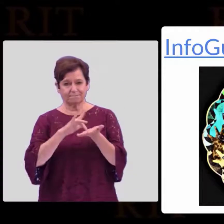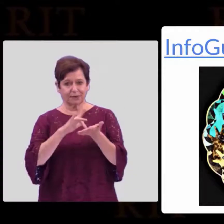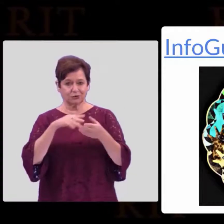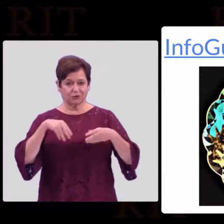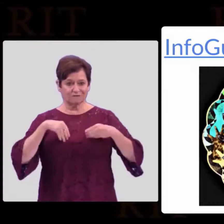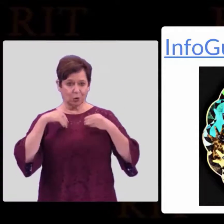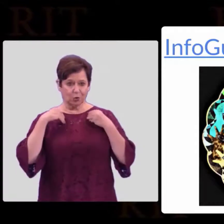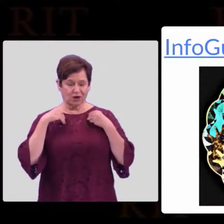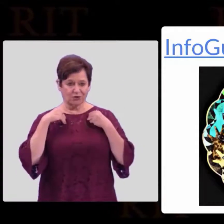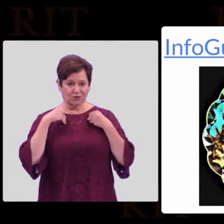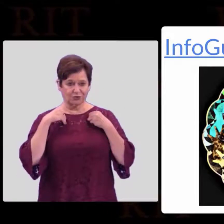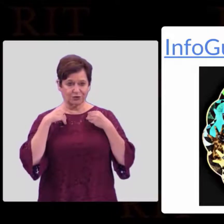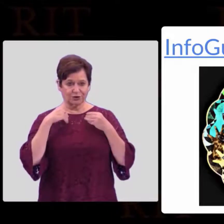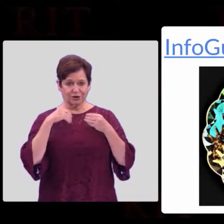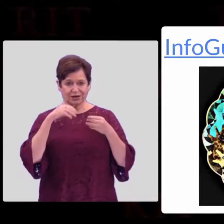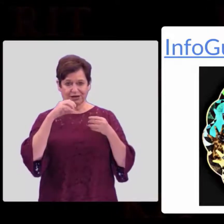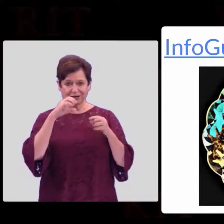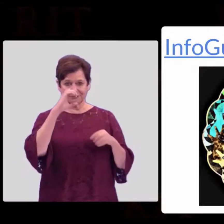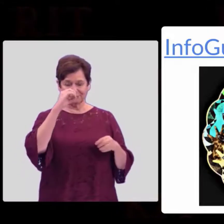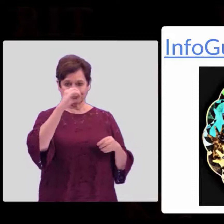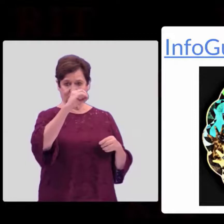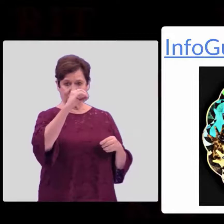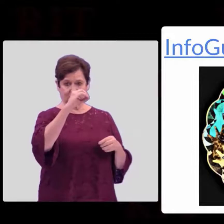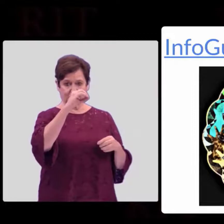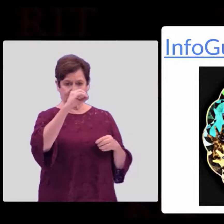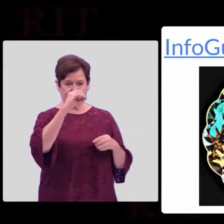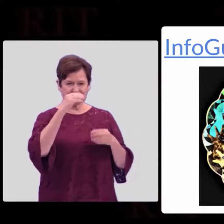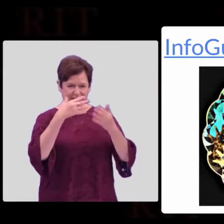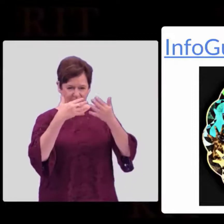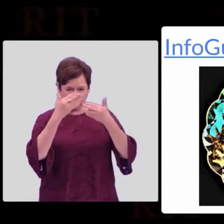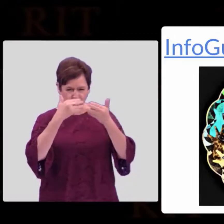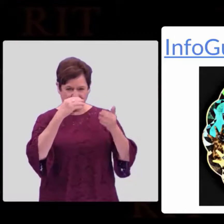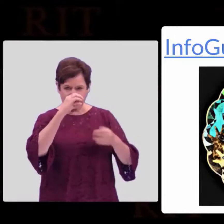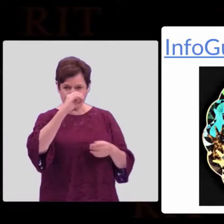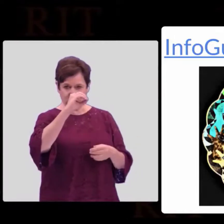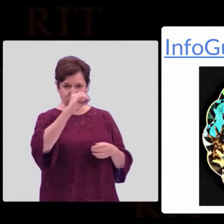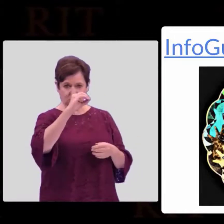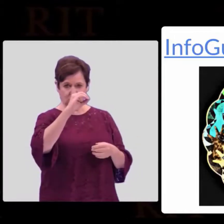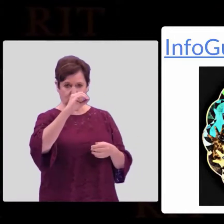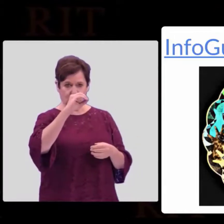In the middle of the quilt is a round gray shape.